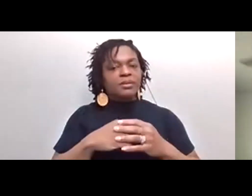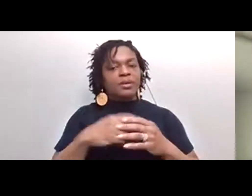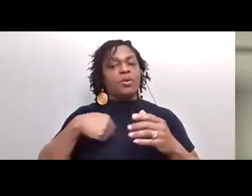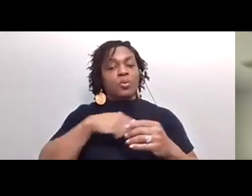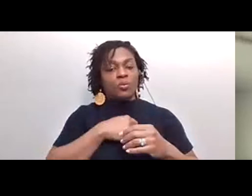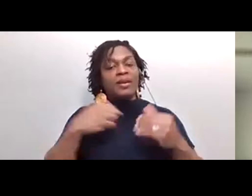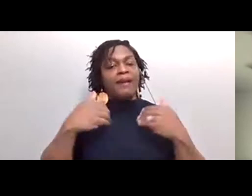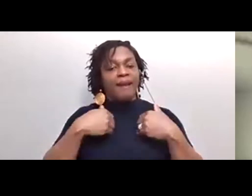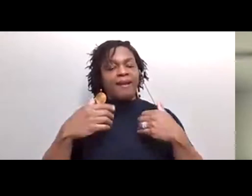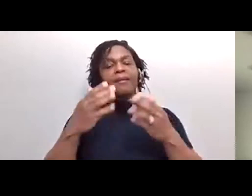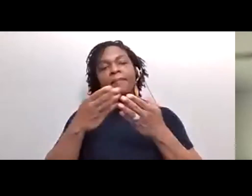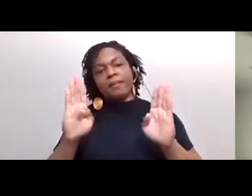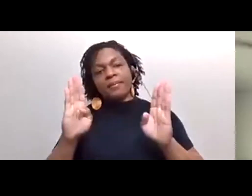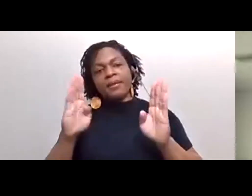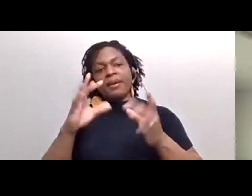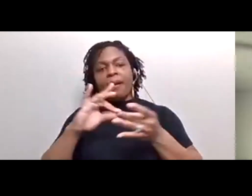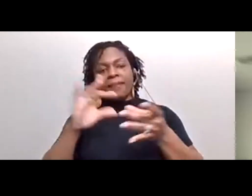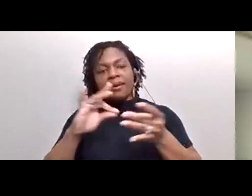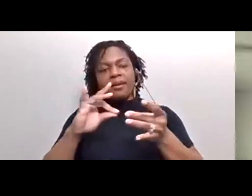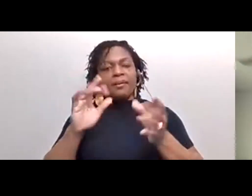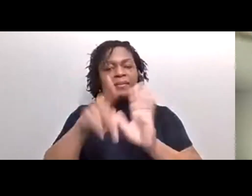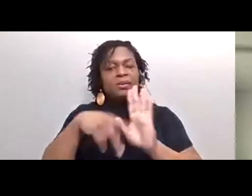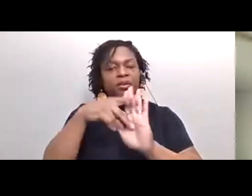our pre-meeting